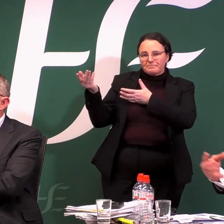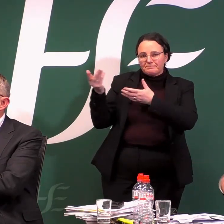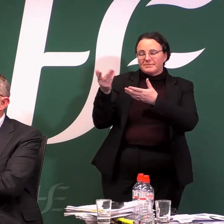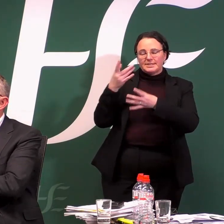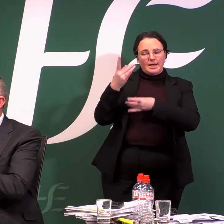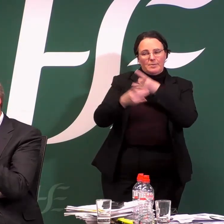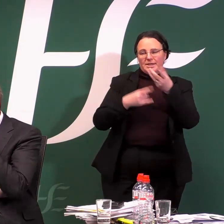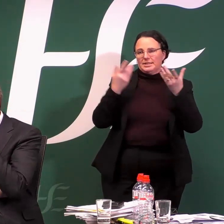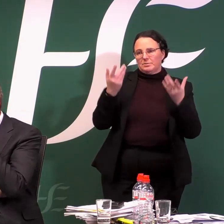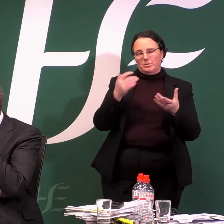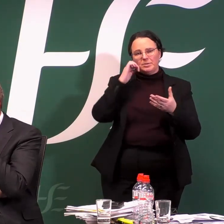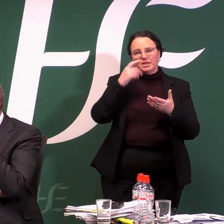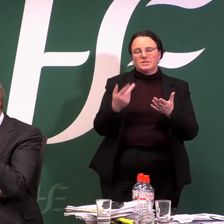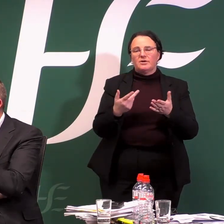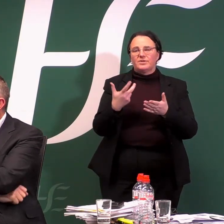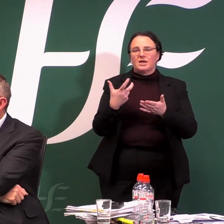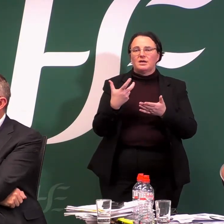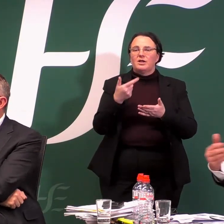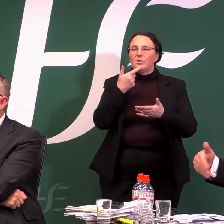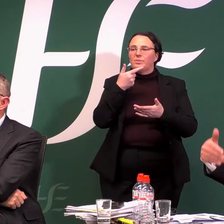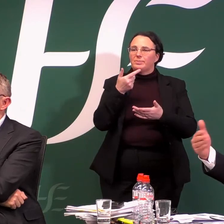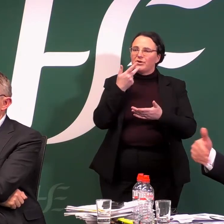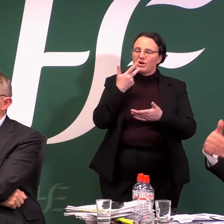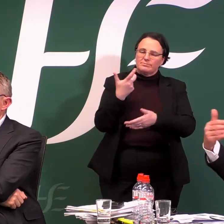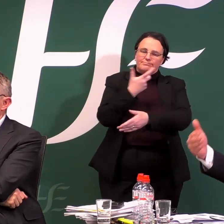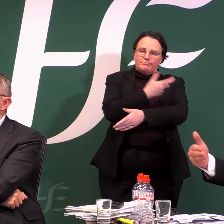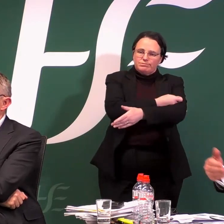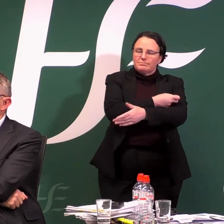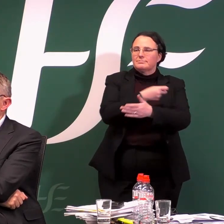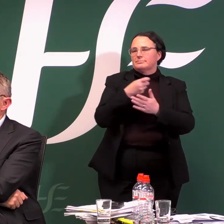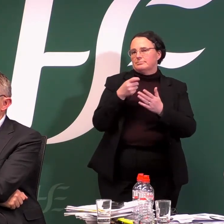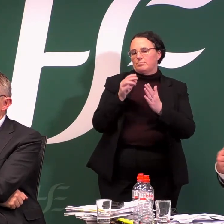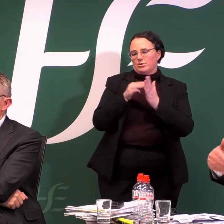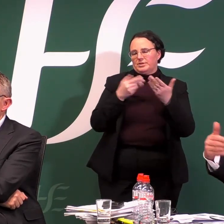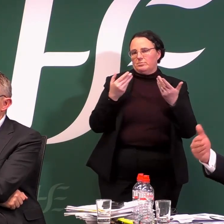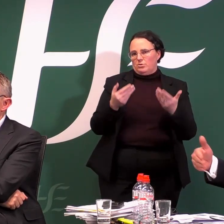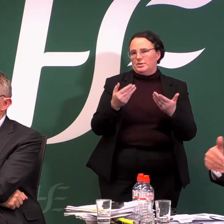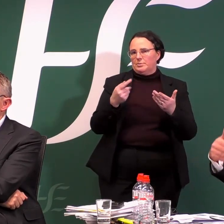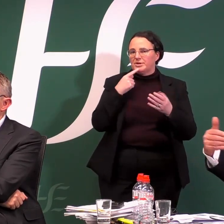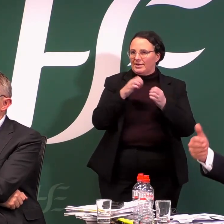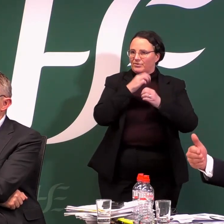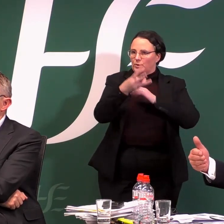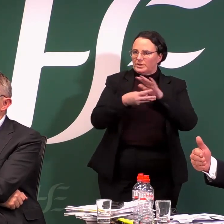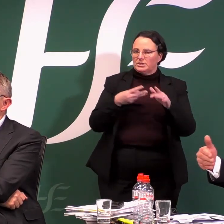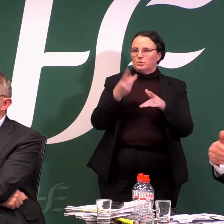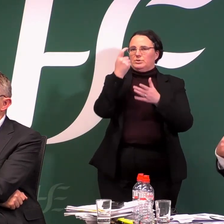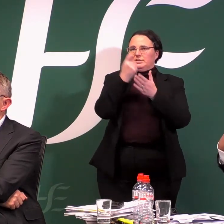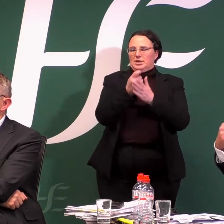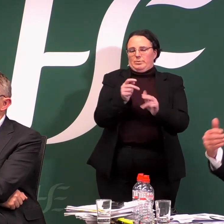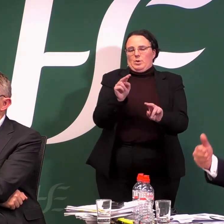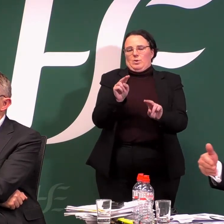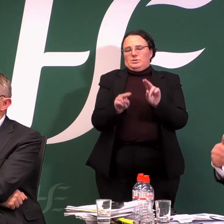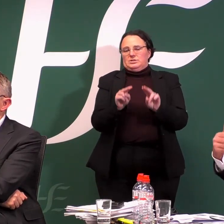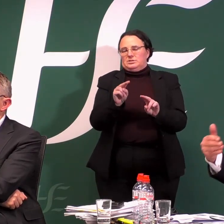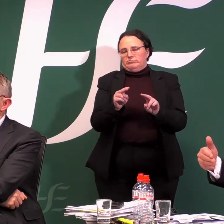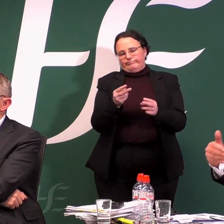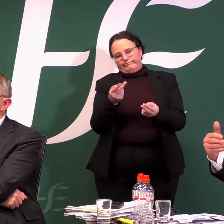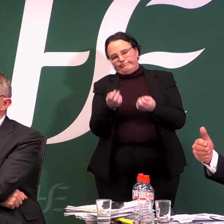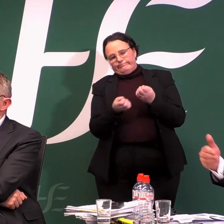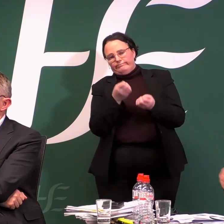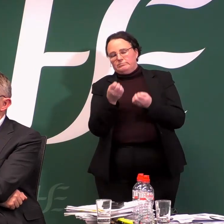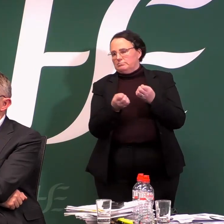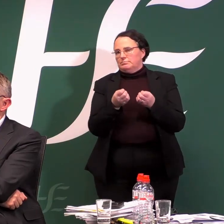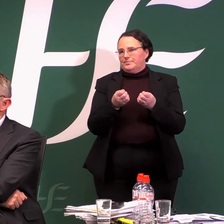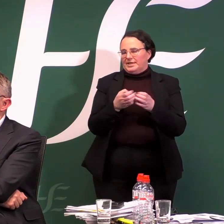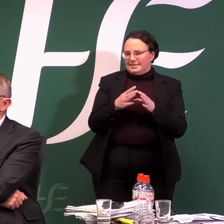of the booster program that's there, but that's something that we manage even on a weekly basis. There isn't a sort of a one-off audit process. It's dynamically managed